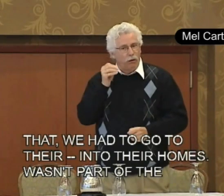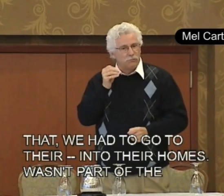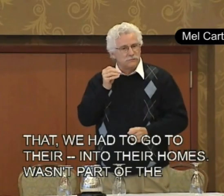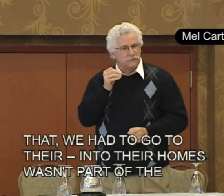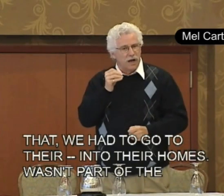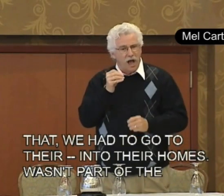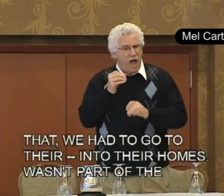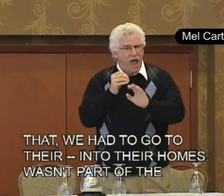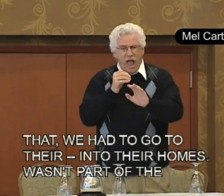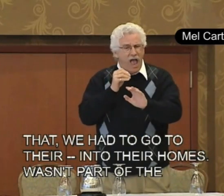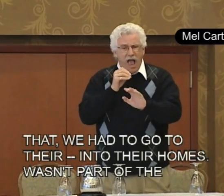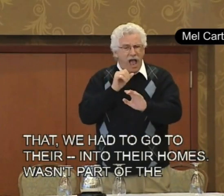their homes